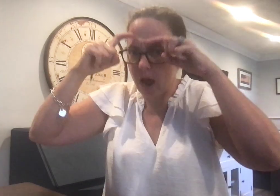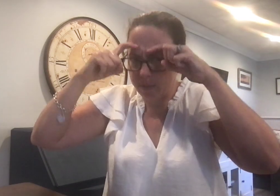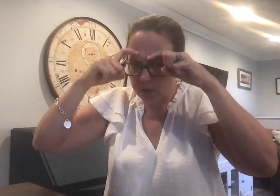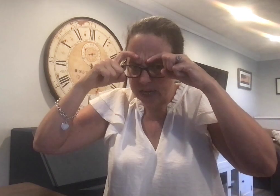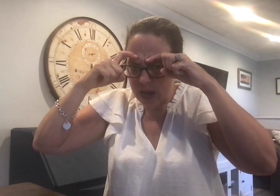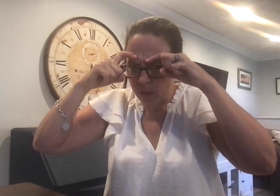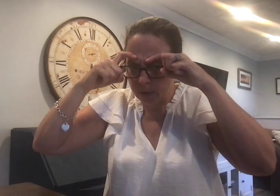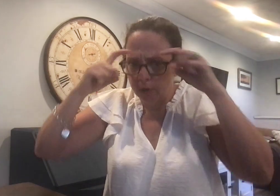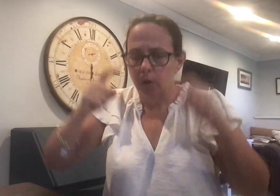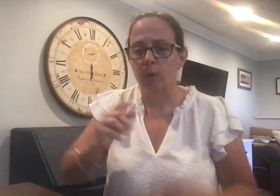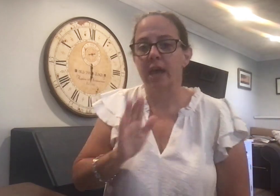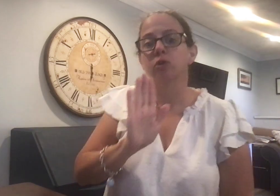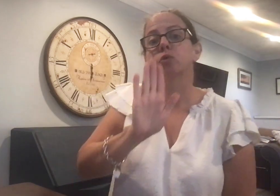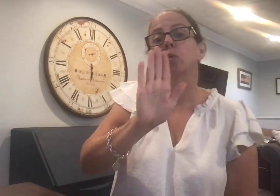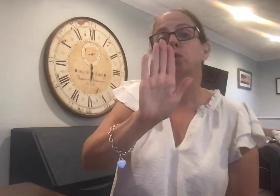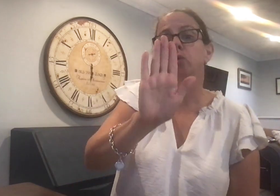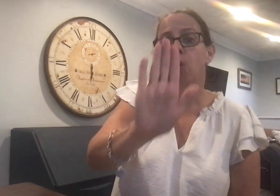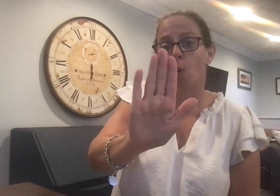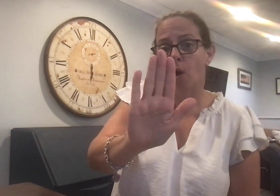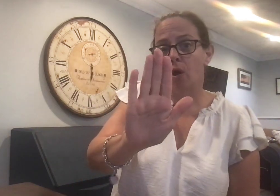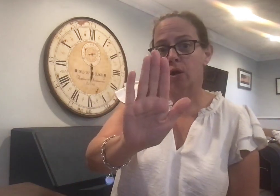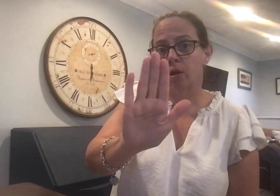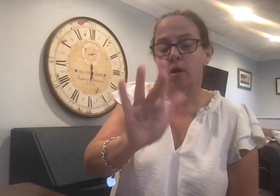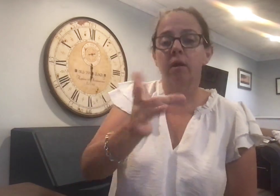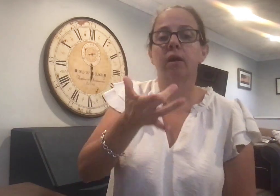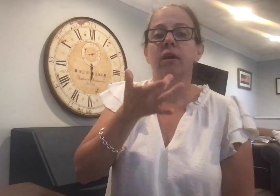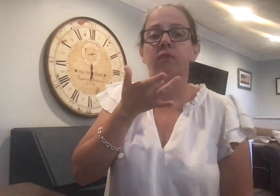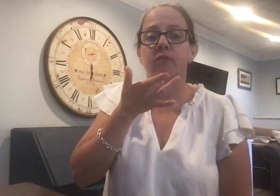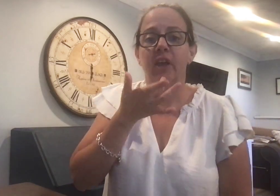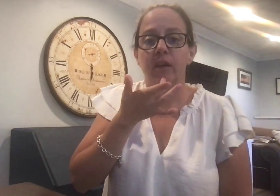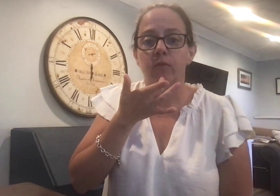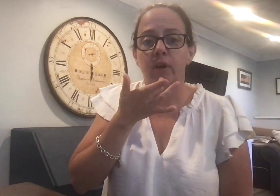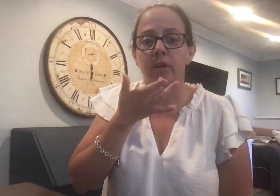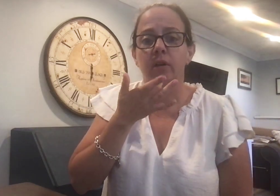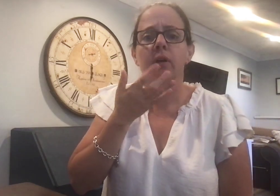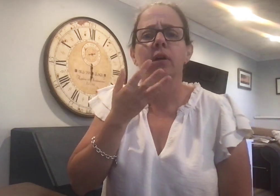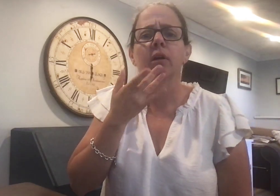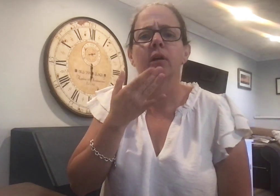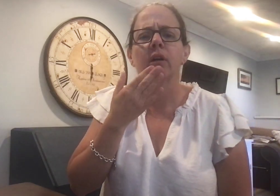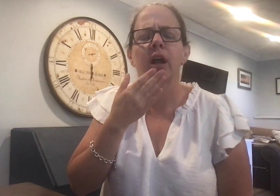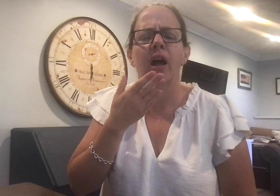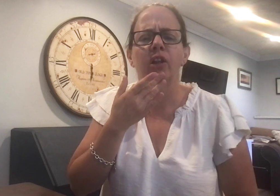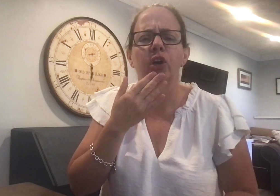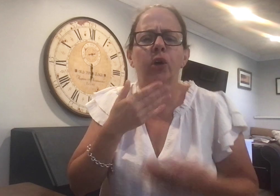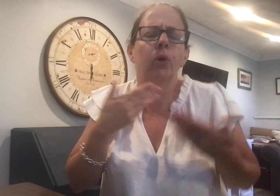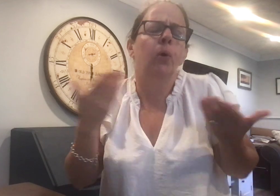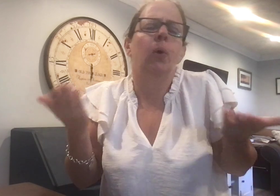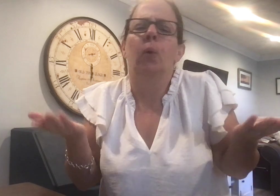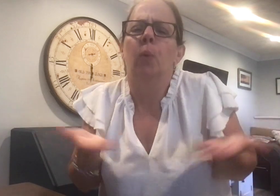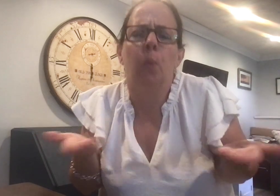eyebrows down. Okay, so your favorite color